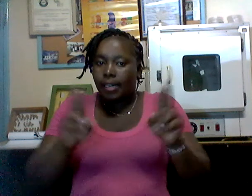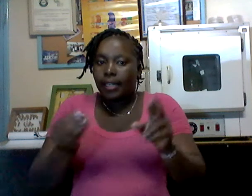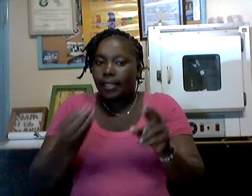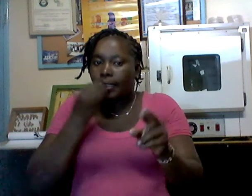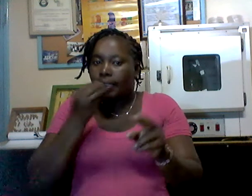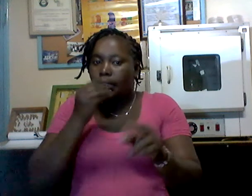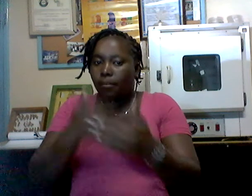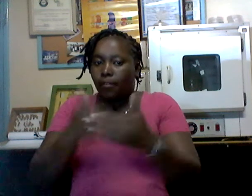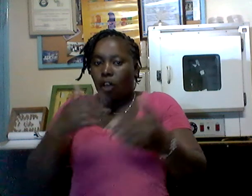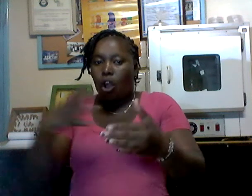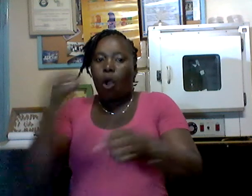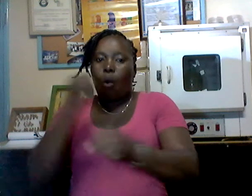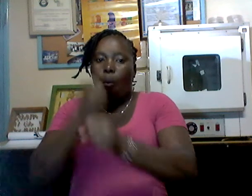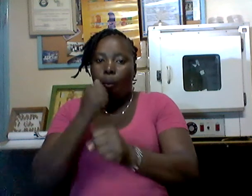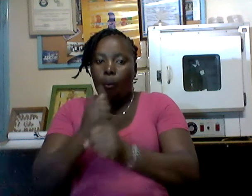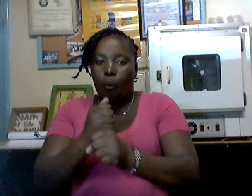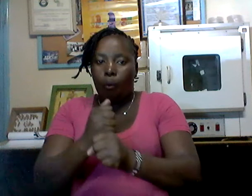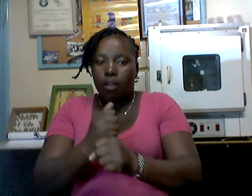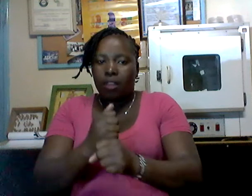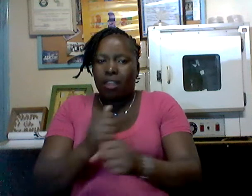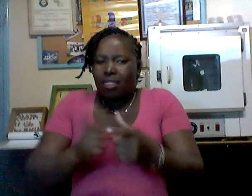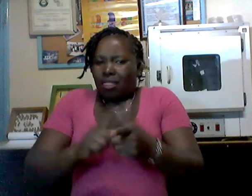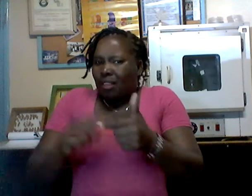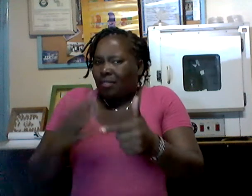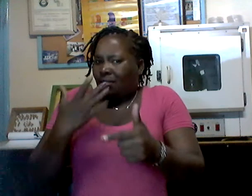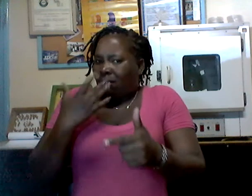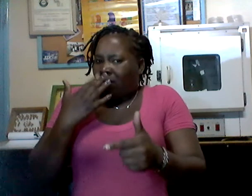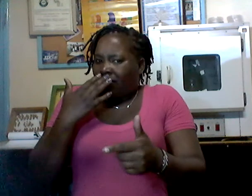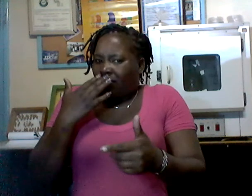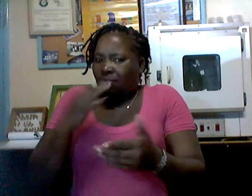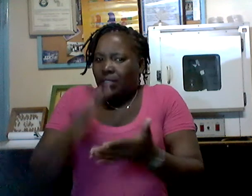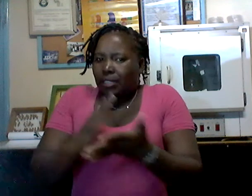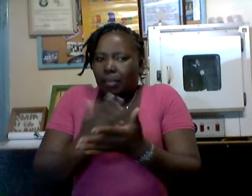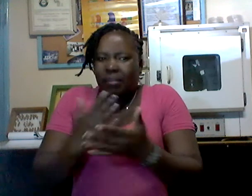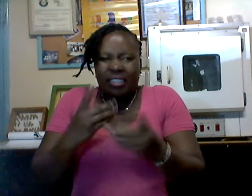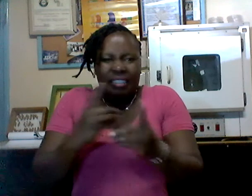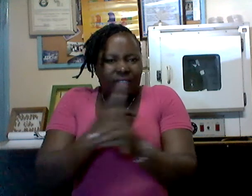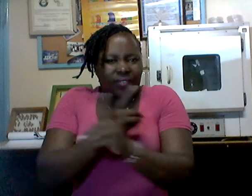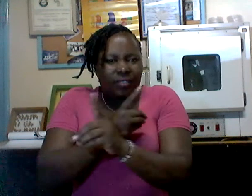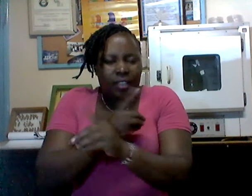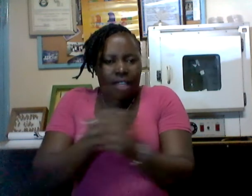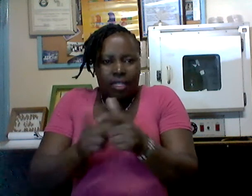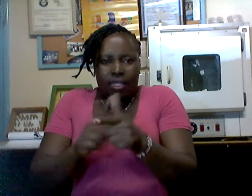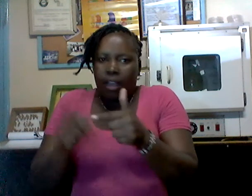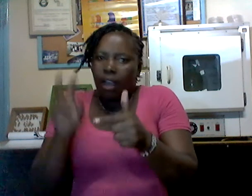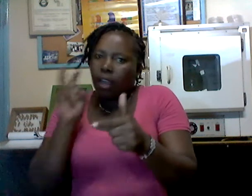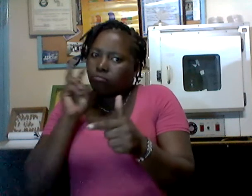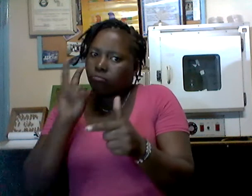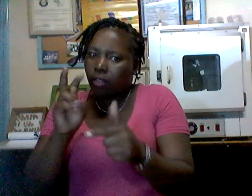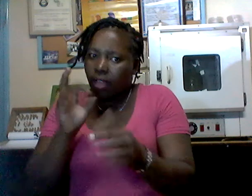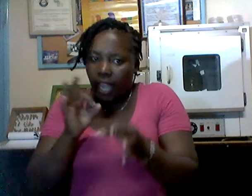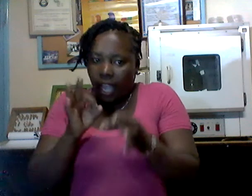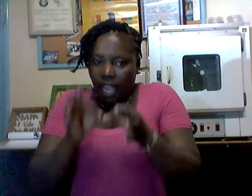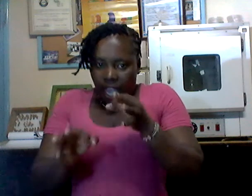to work, he smelled something strange. He checked to see if his stove